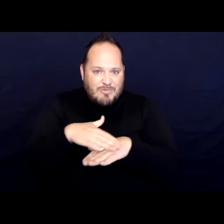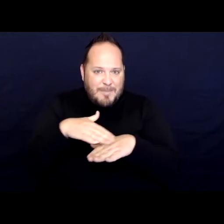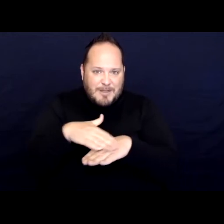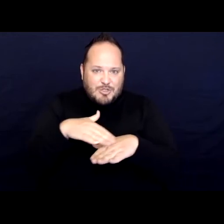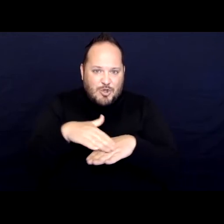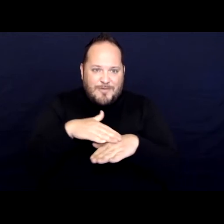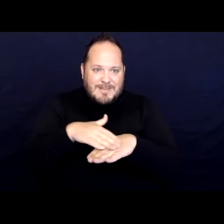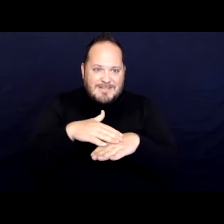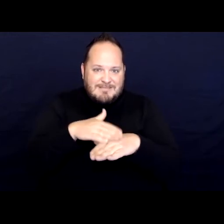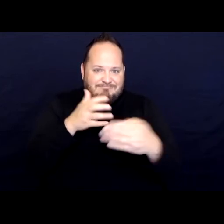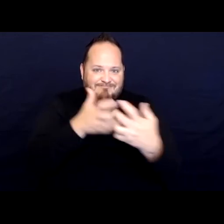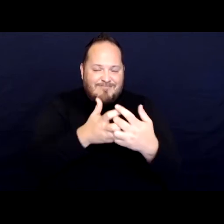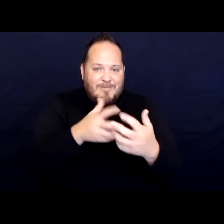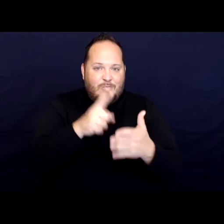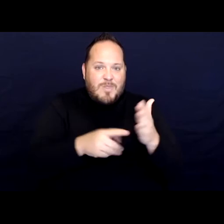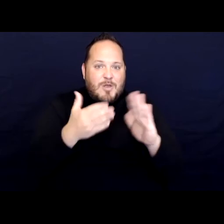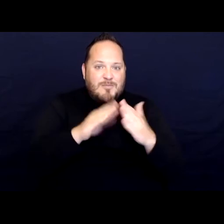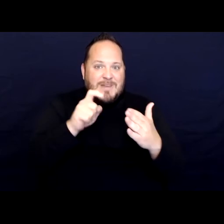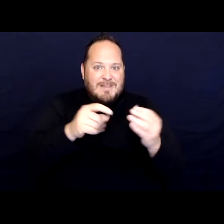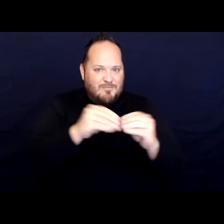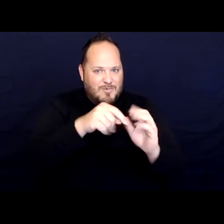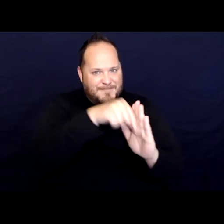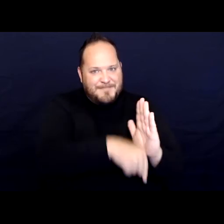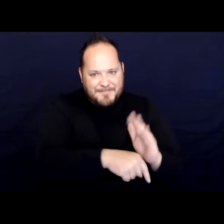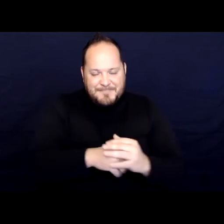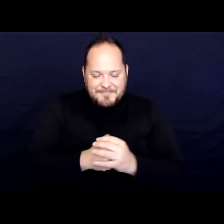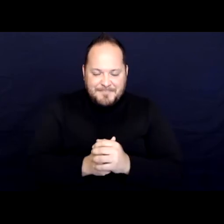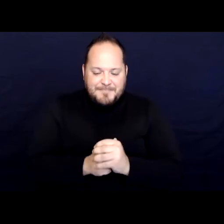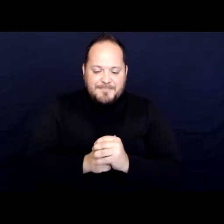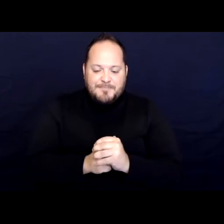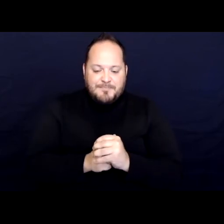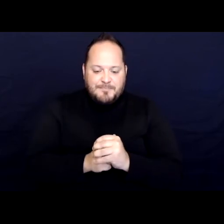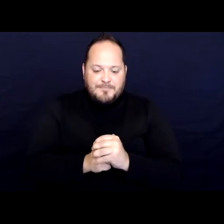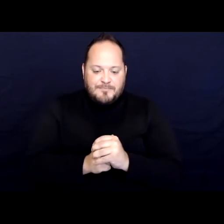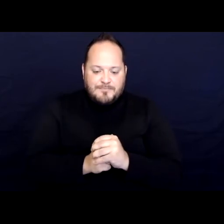community needs out there. Um, so,